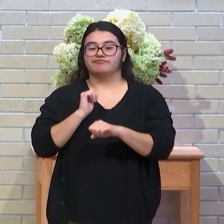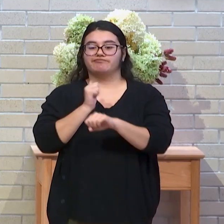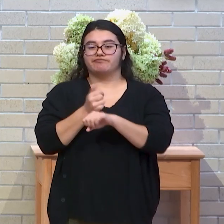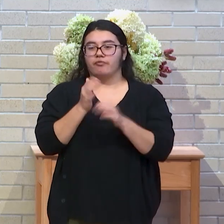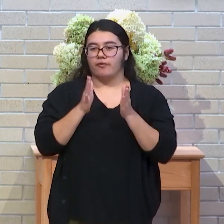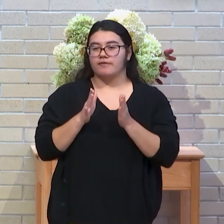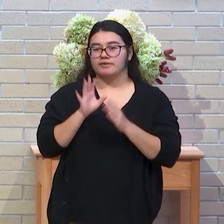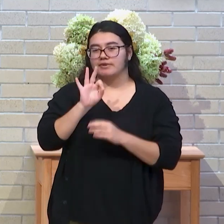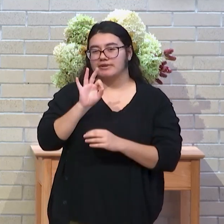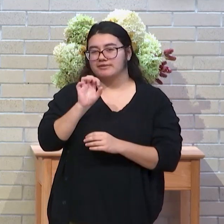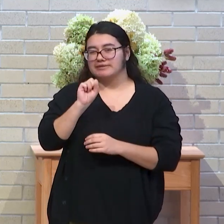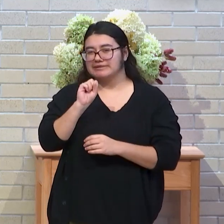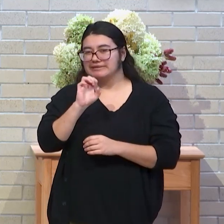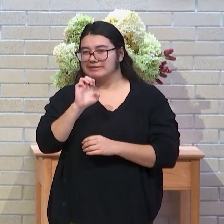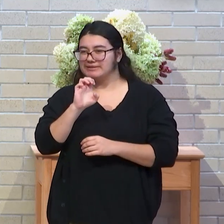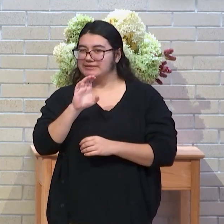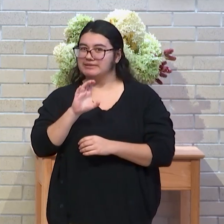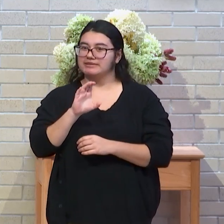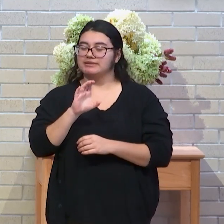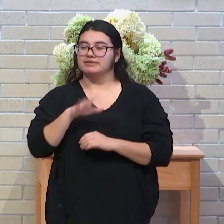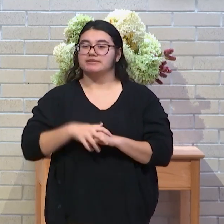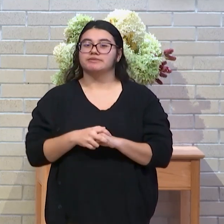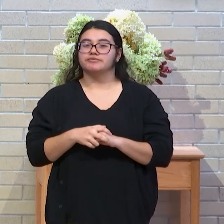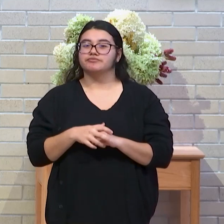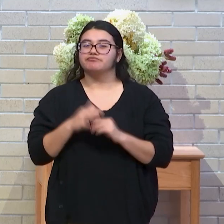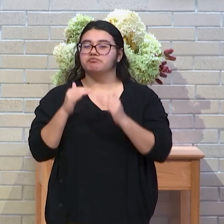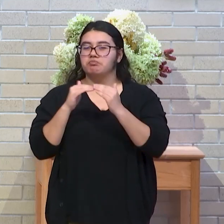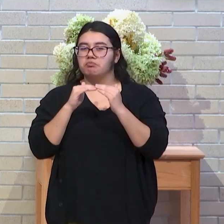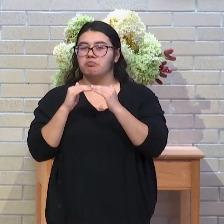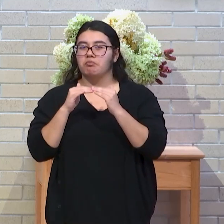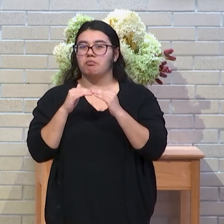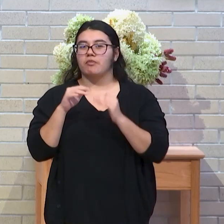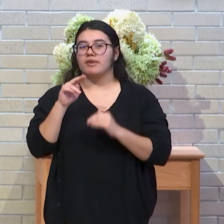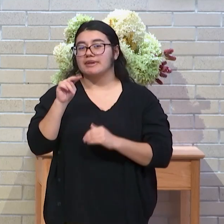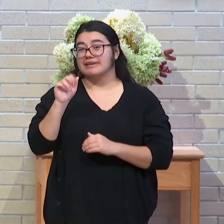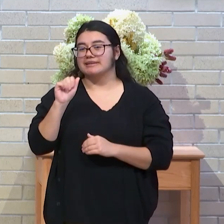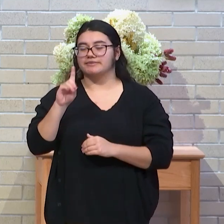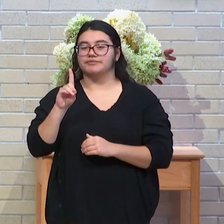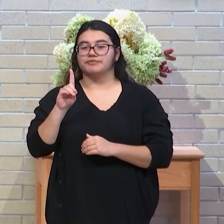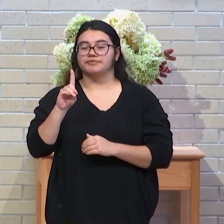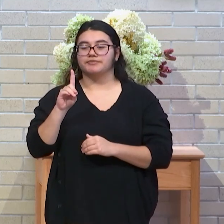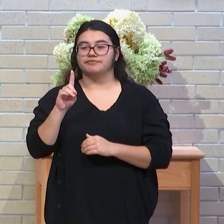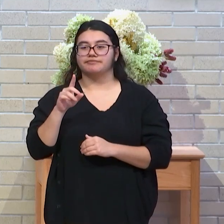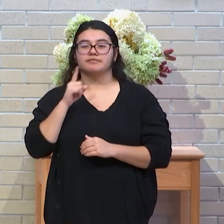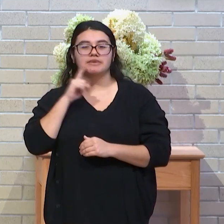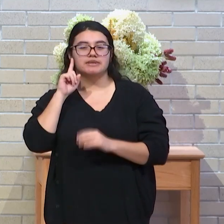Association of the Deaf. So it's an organization that fights for deaf rights and accessibility.